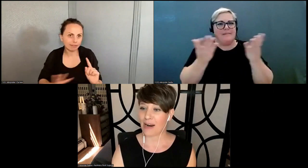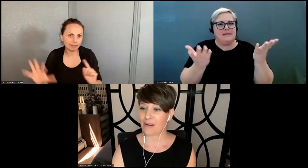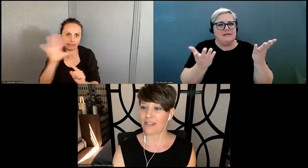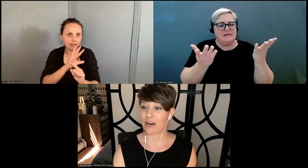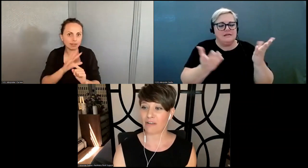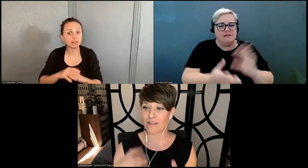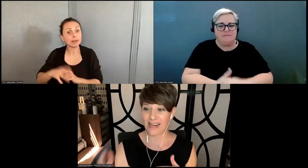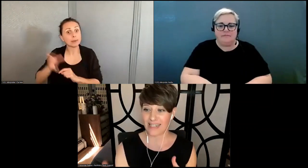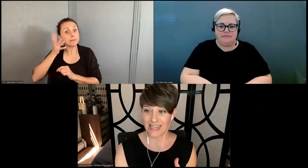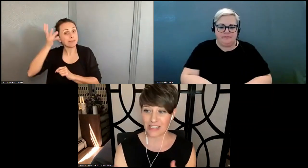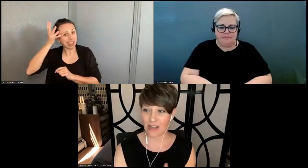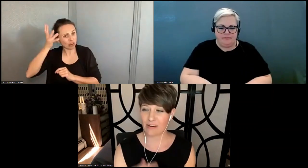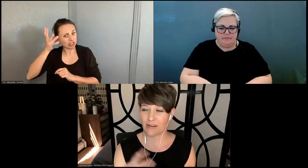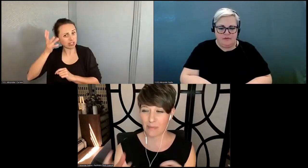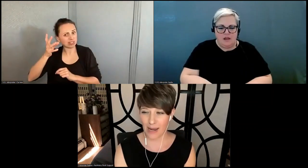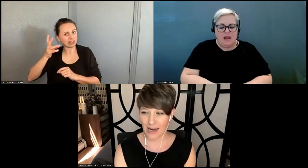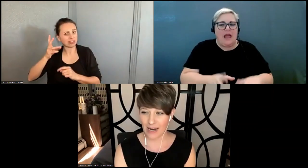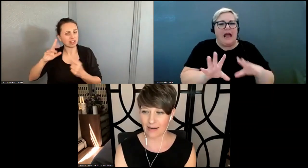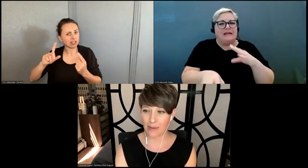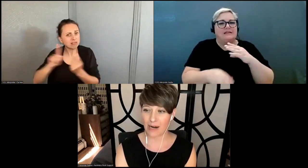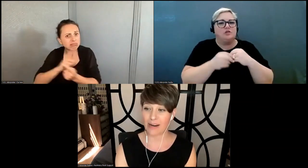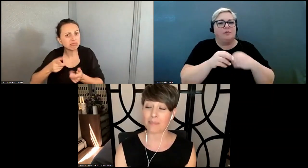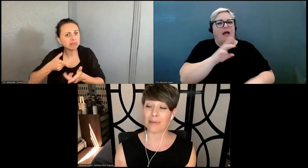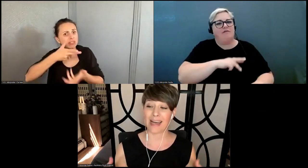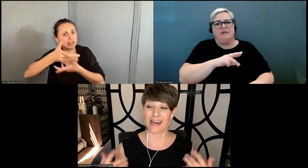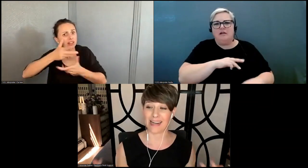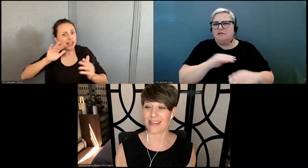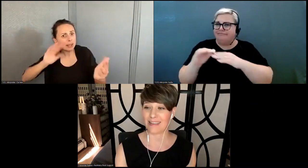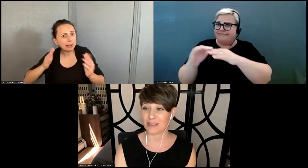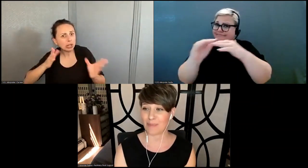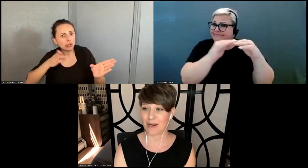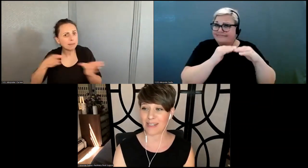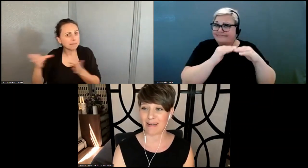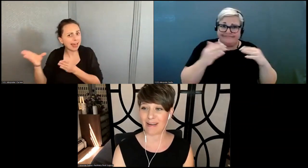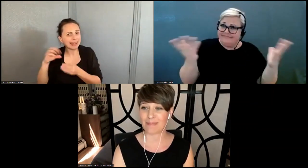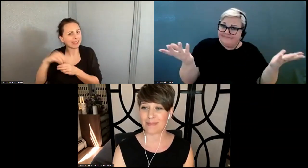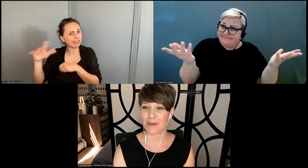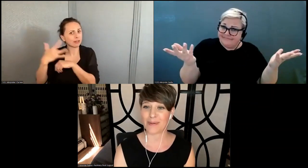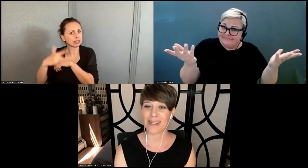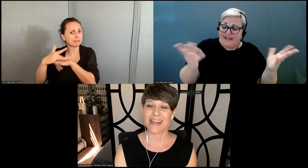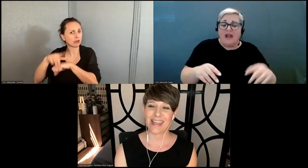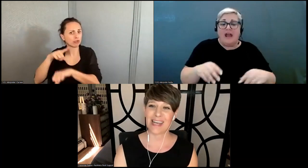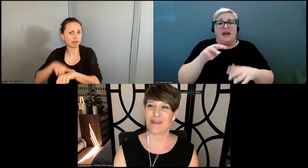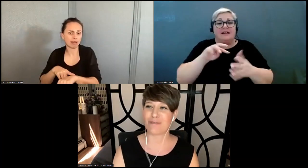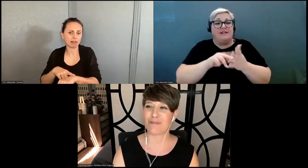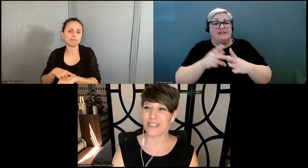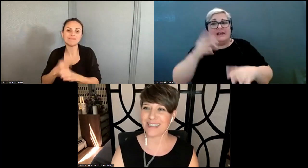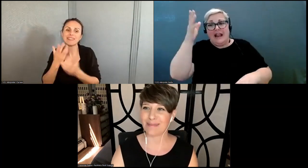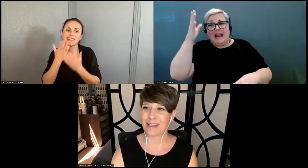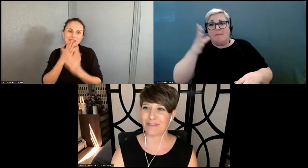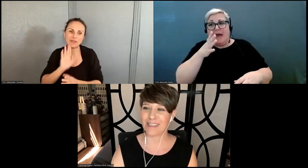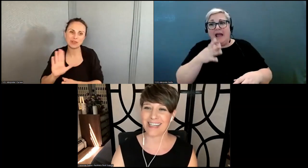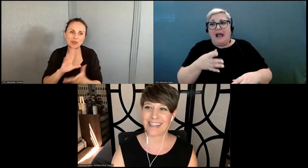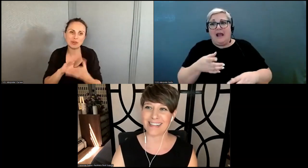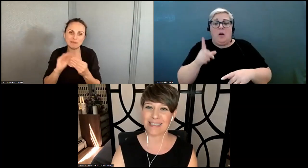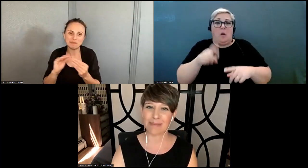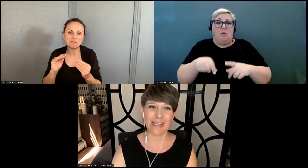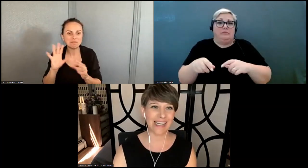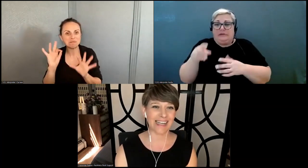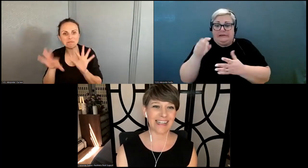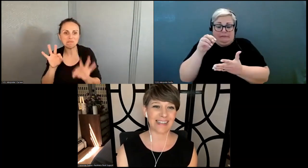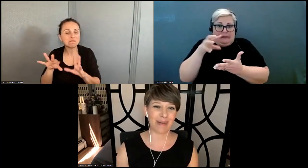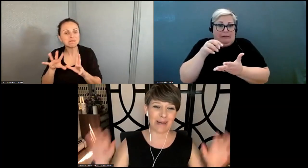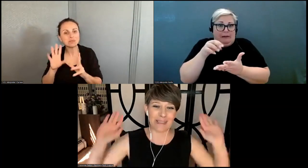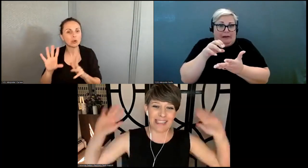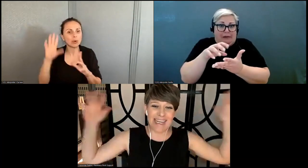that parents are finding each other, comparing and planning in their spare time. So thank you for just lifting in,